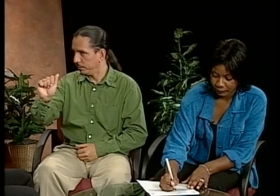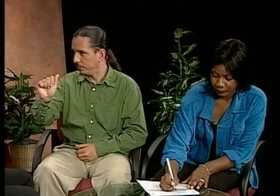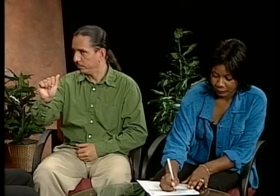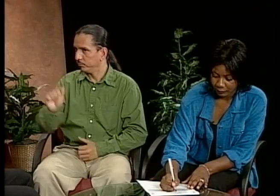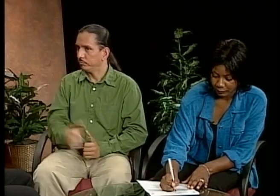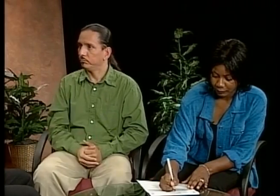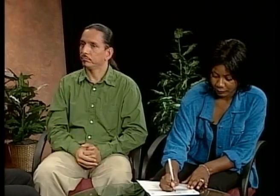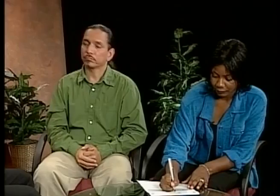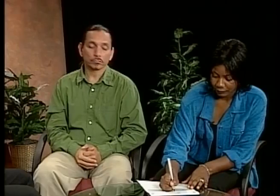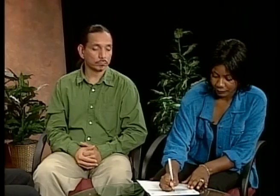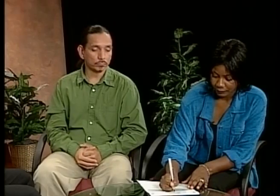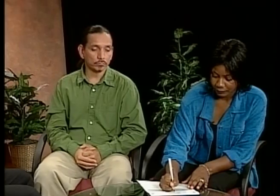Linsidorova.